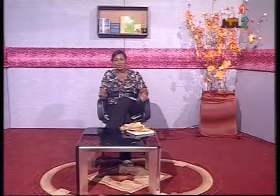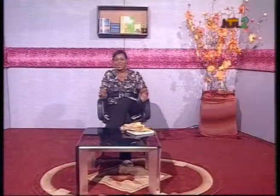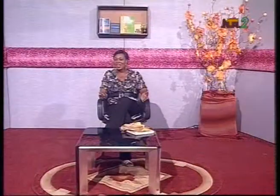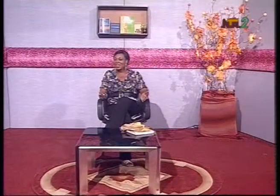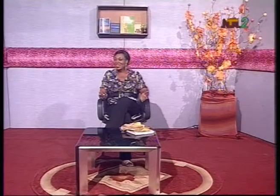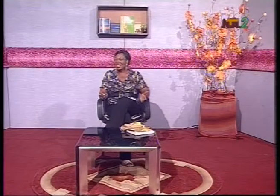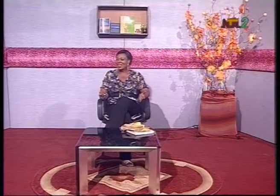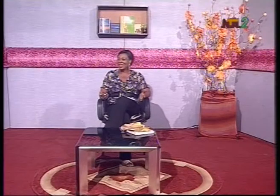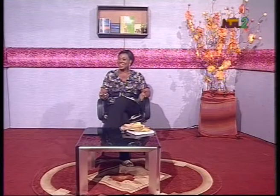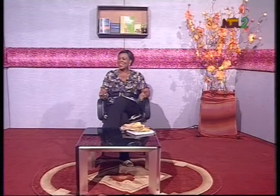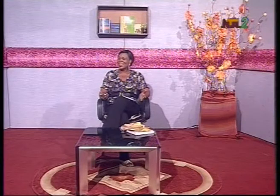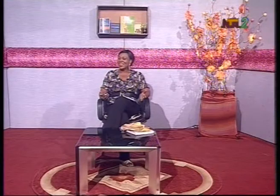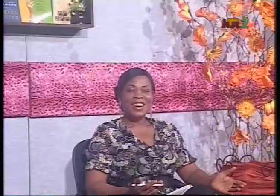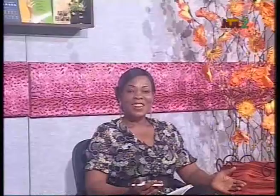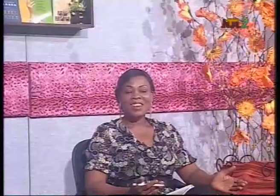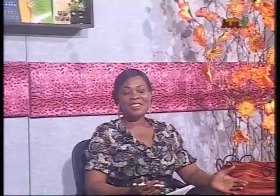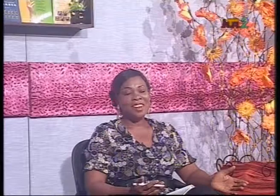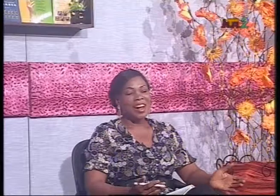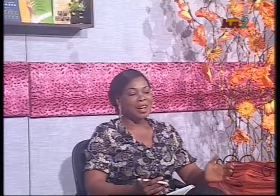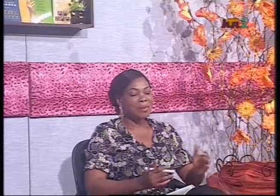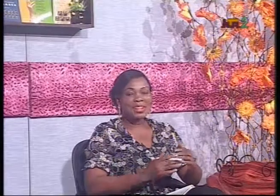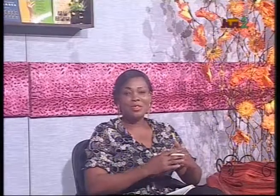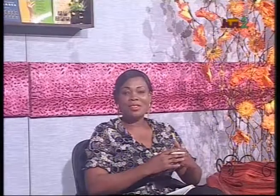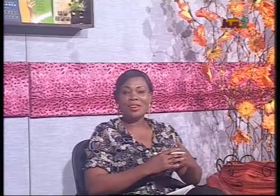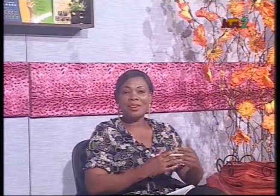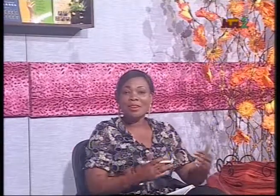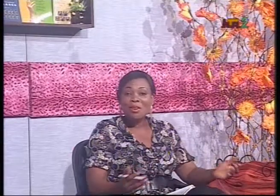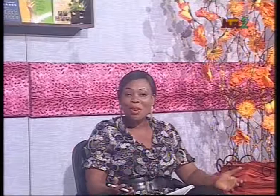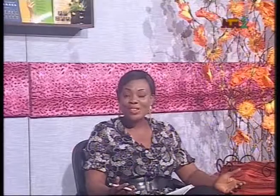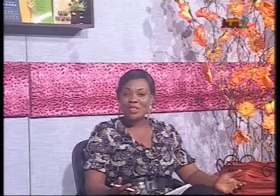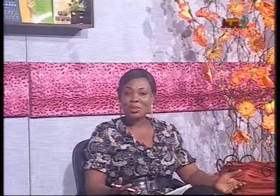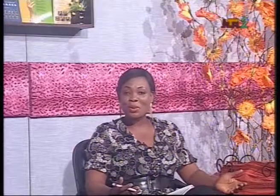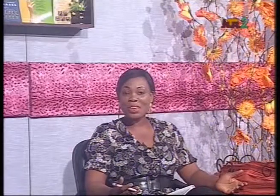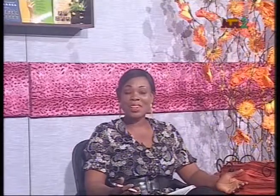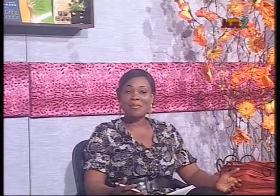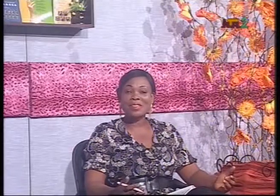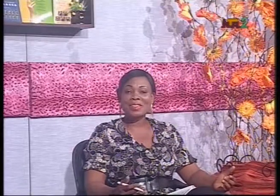weekend? Okay, mine talked a whole lot during the weekend. I met a lot